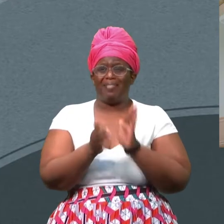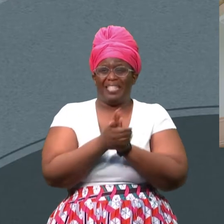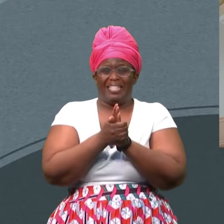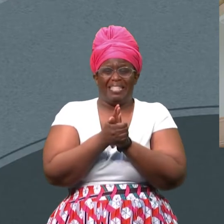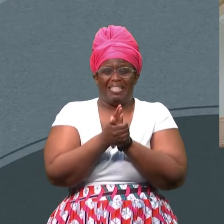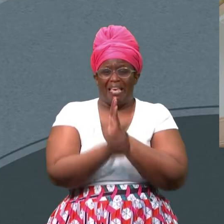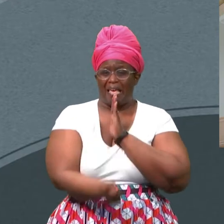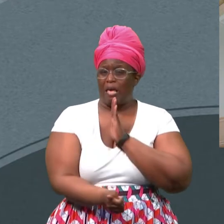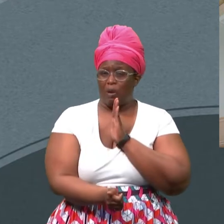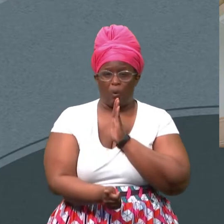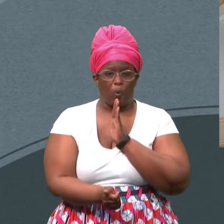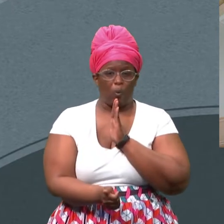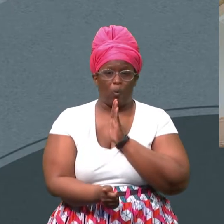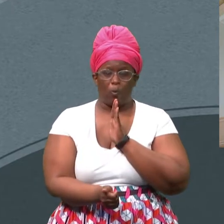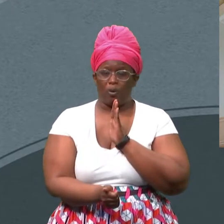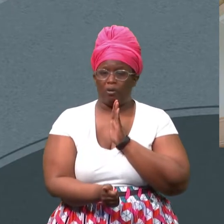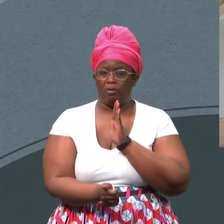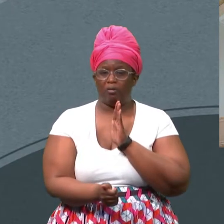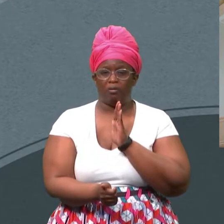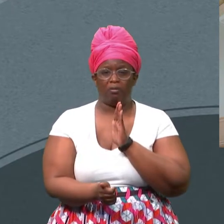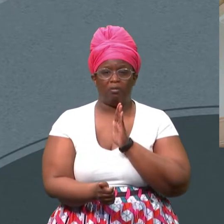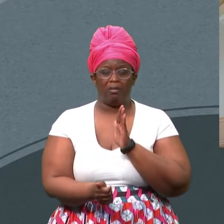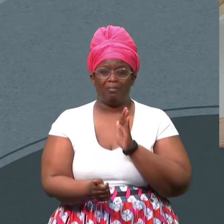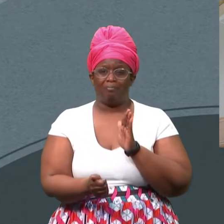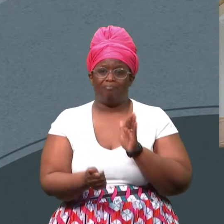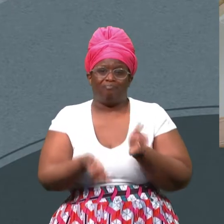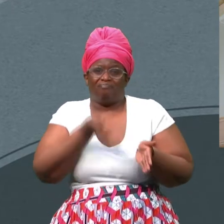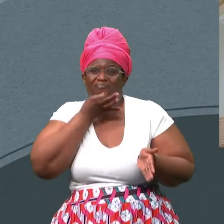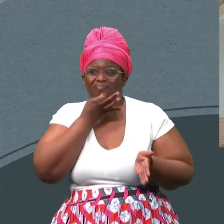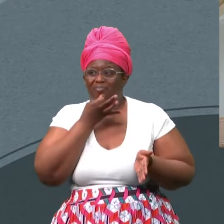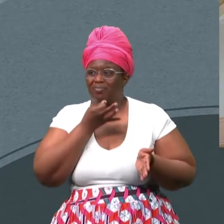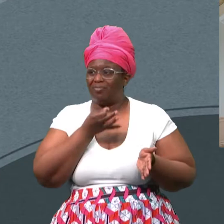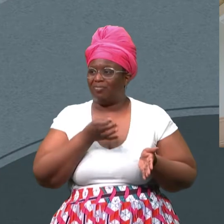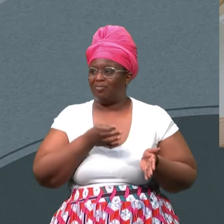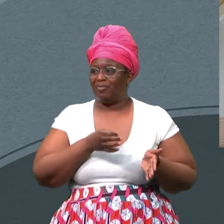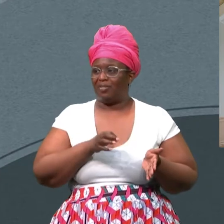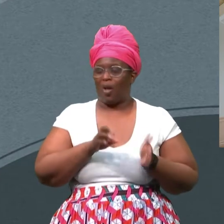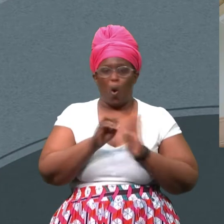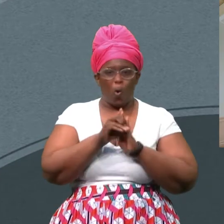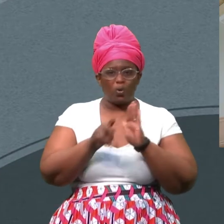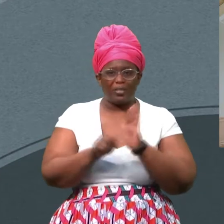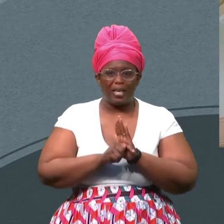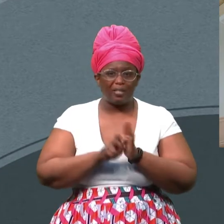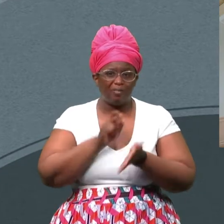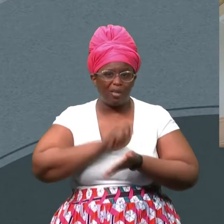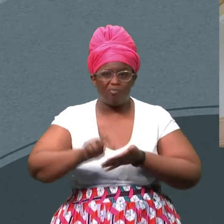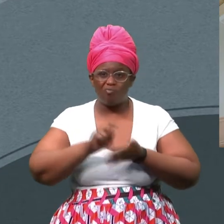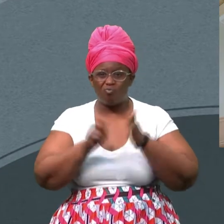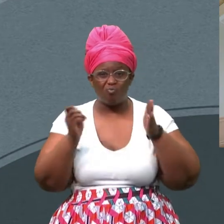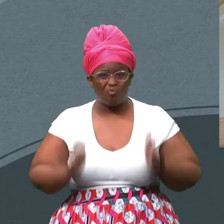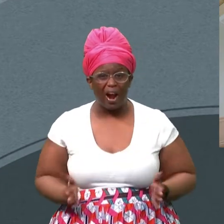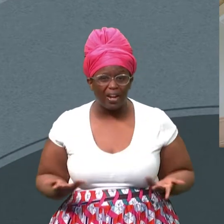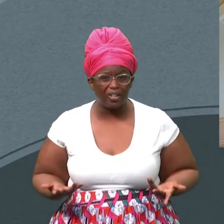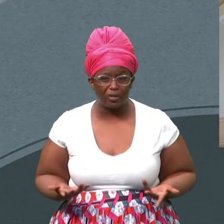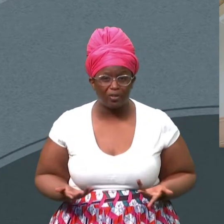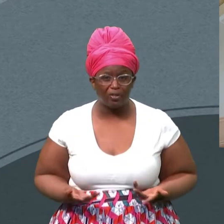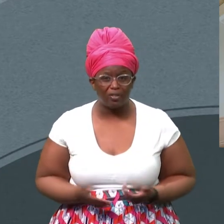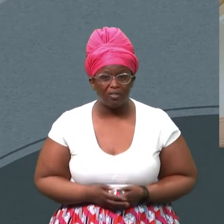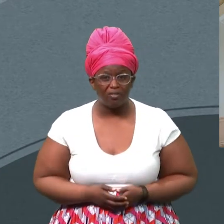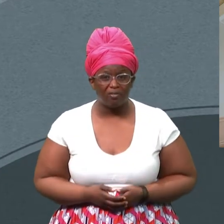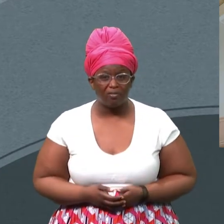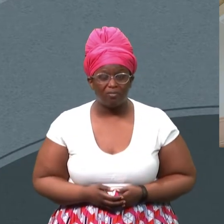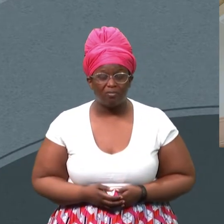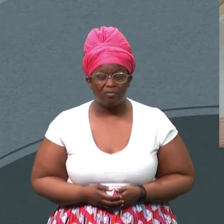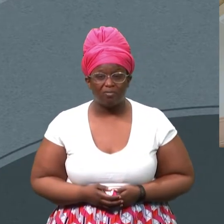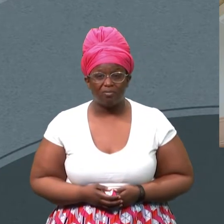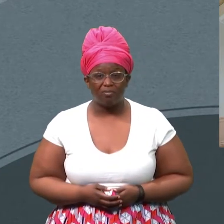She's writing this from a lens of broad Old Testament understanding. And I want to park here for a moment